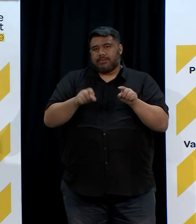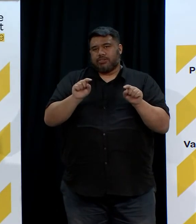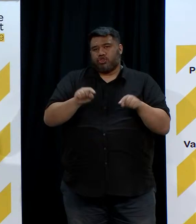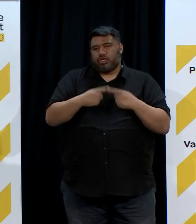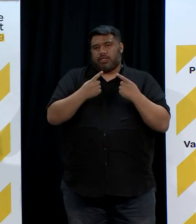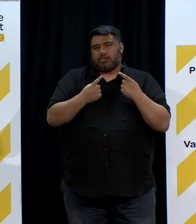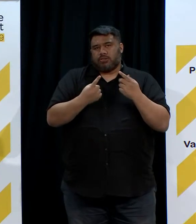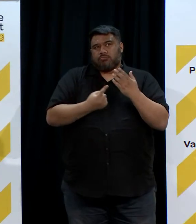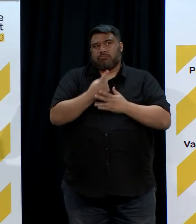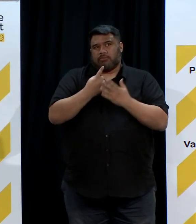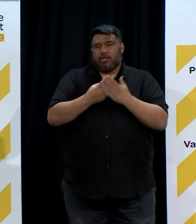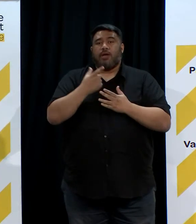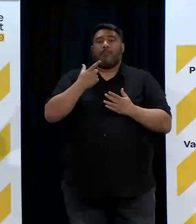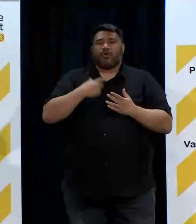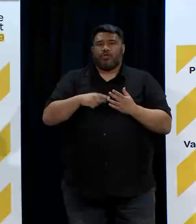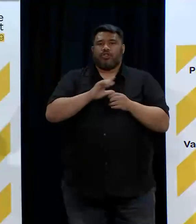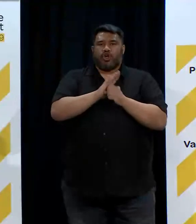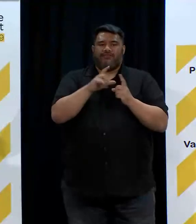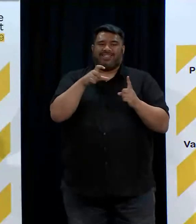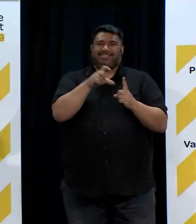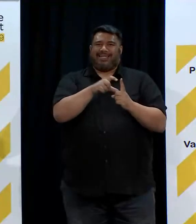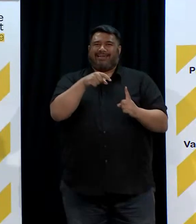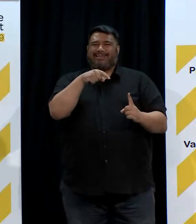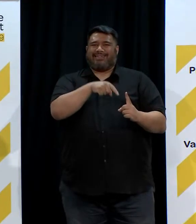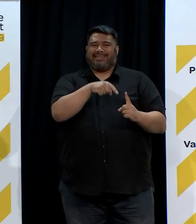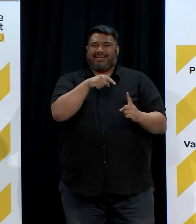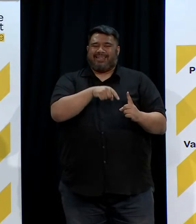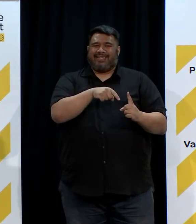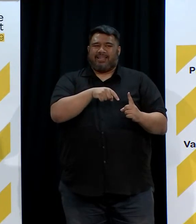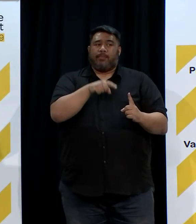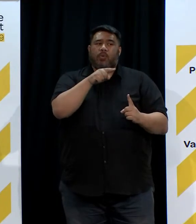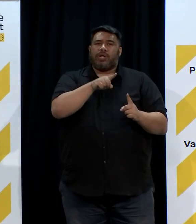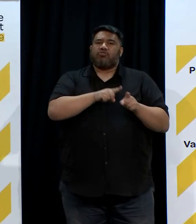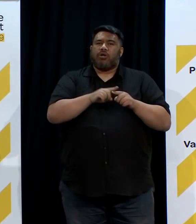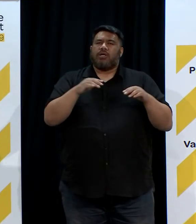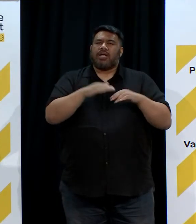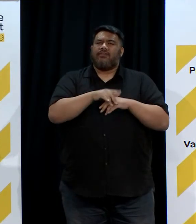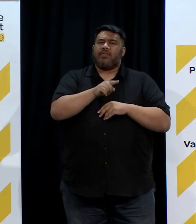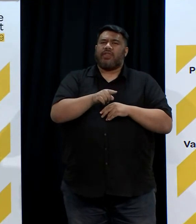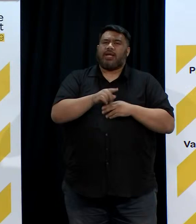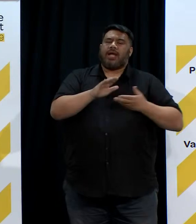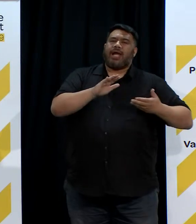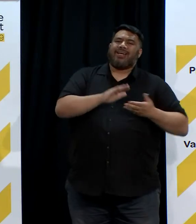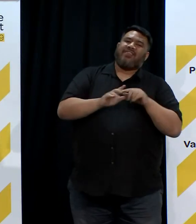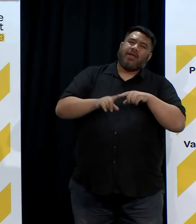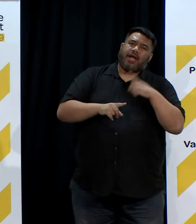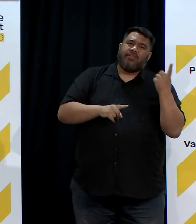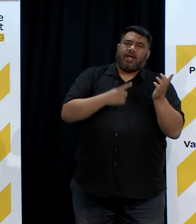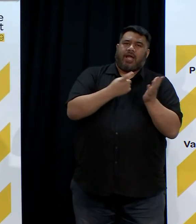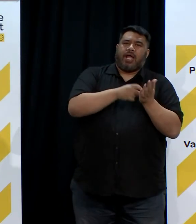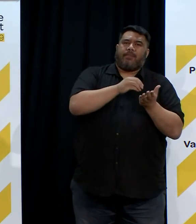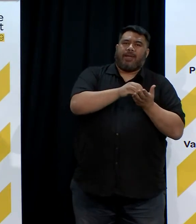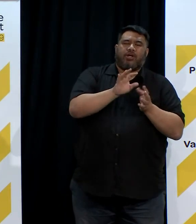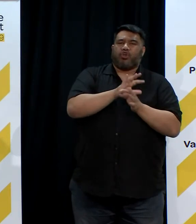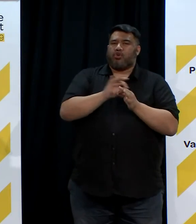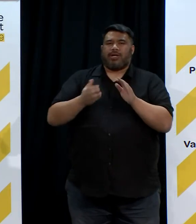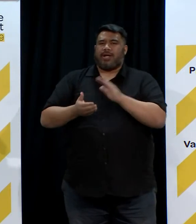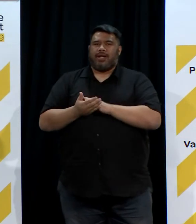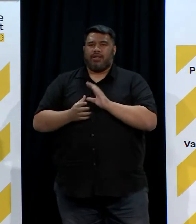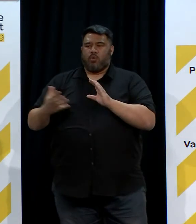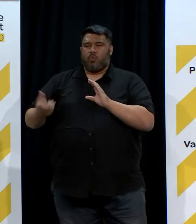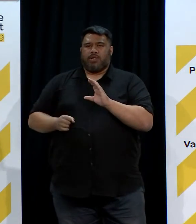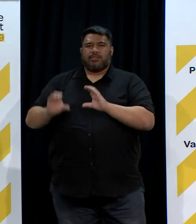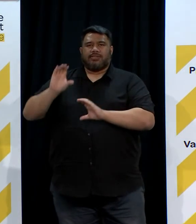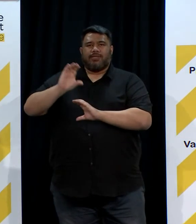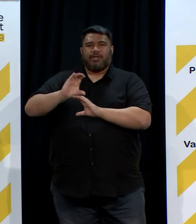challenges, we're trying to deal with that through the resurgent support payment rather than the wage subsidy payment. The wage subsidy payment is